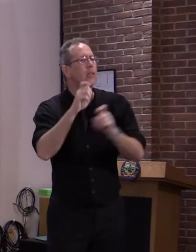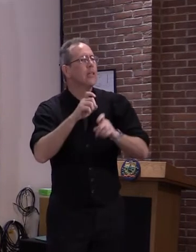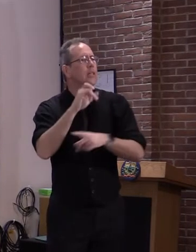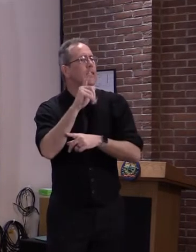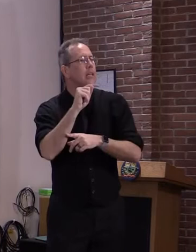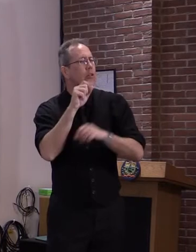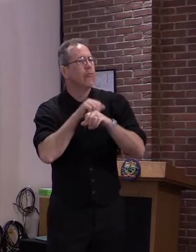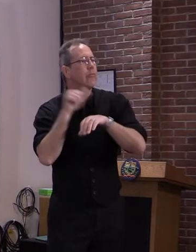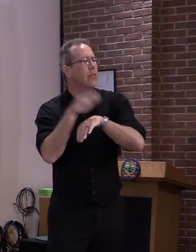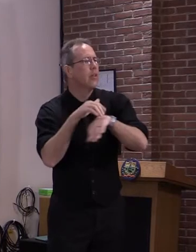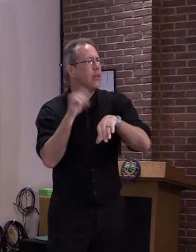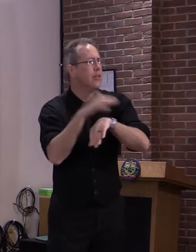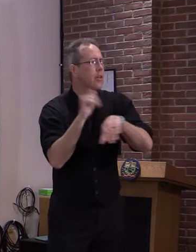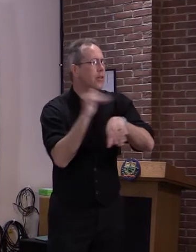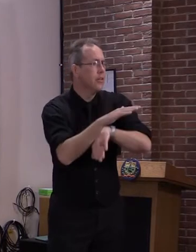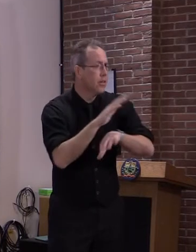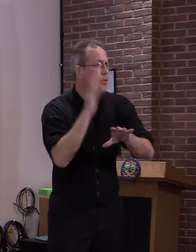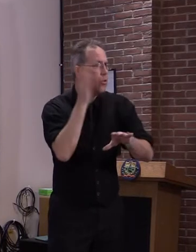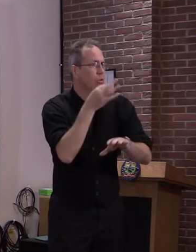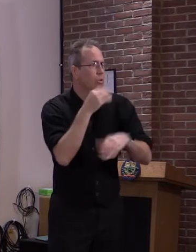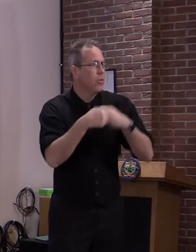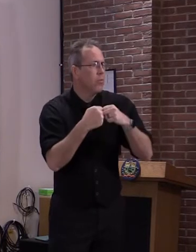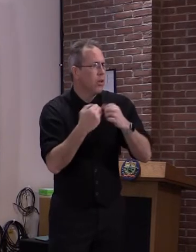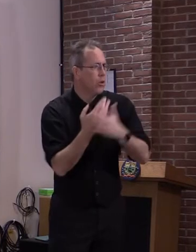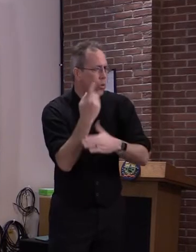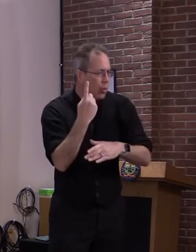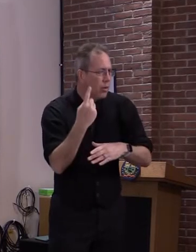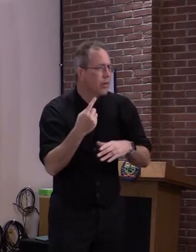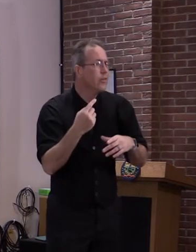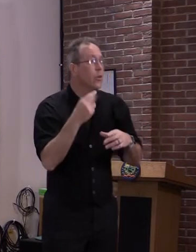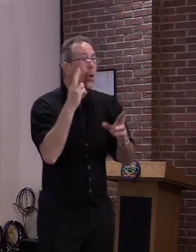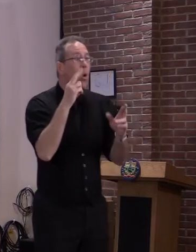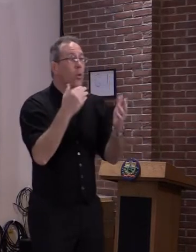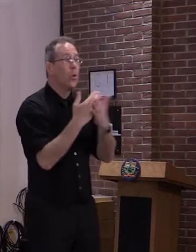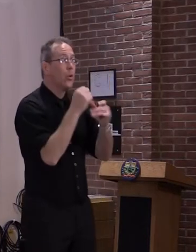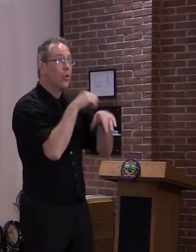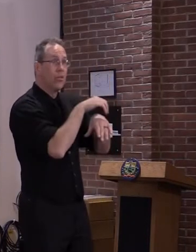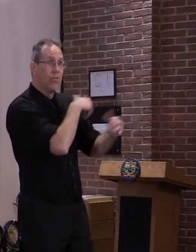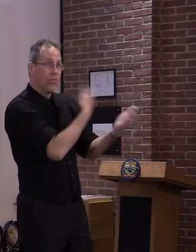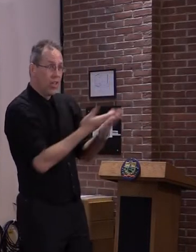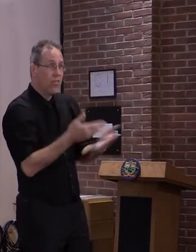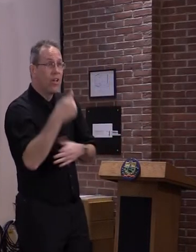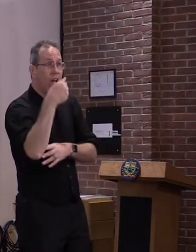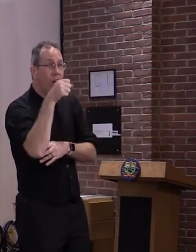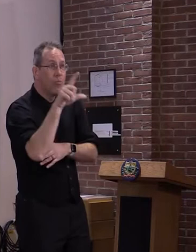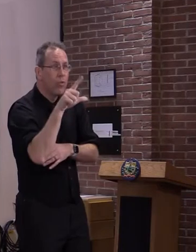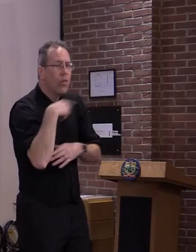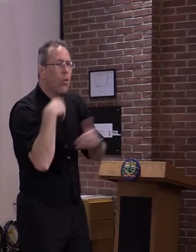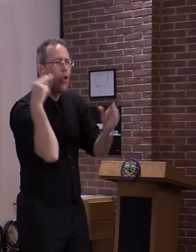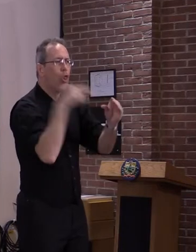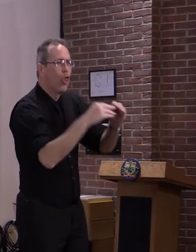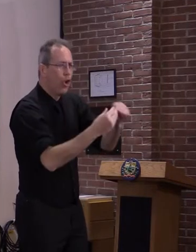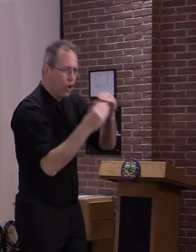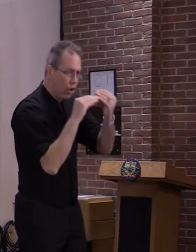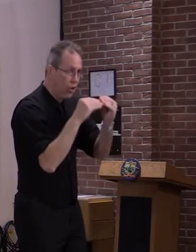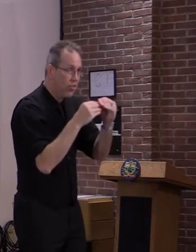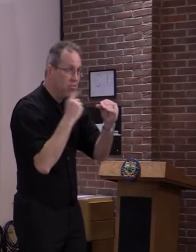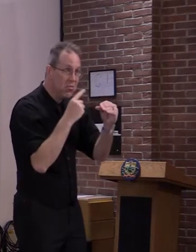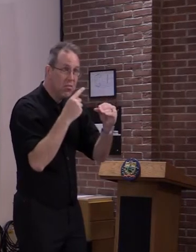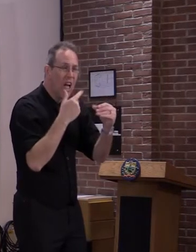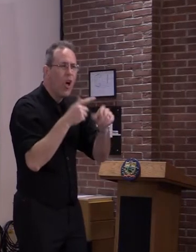are coming in April, that they don't expire 2 months later, clearly at a time when the pandemic will have really